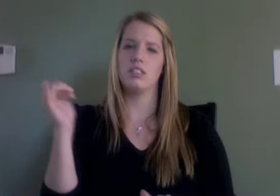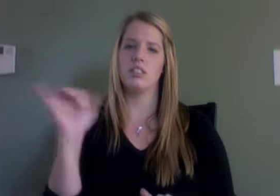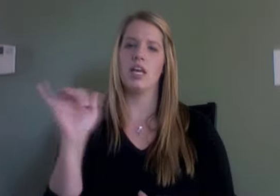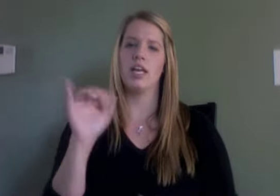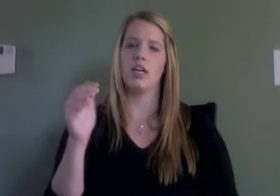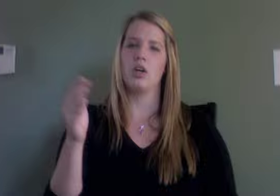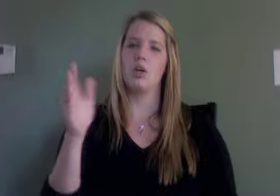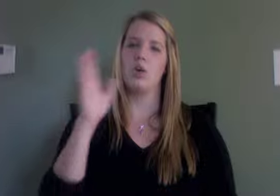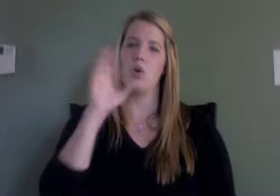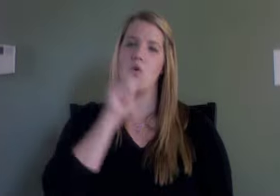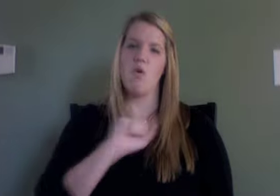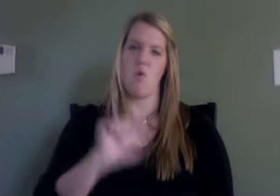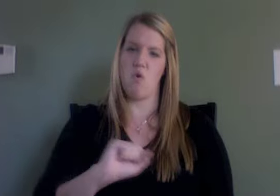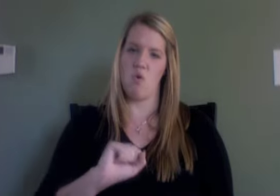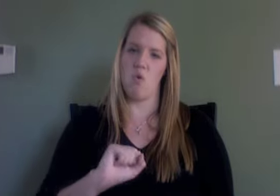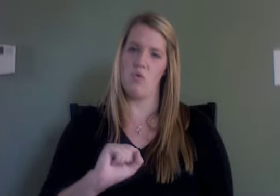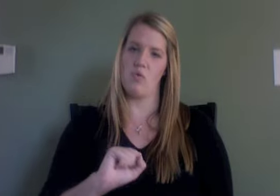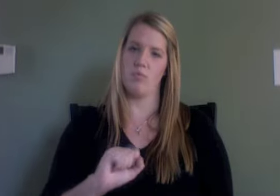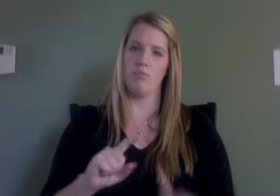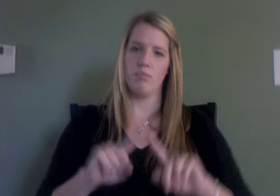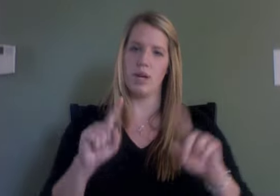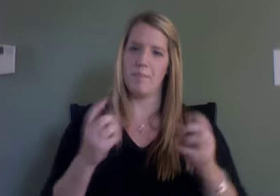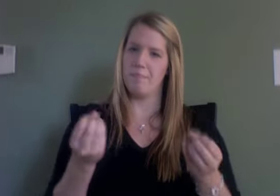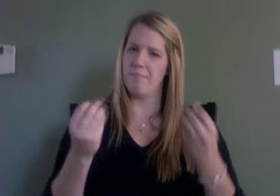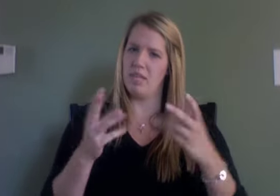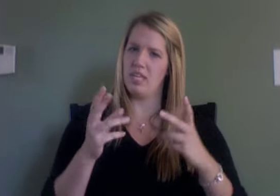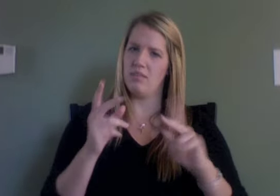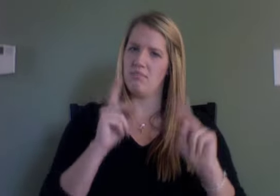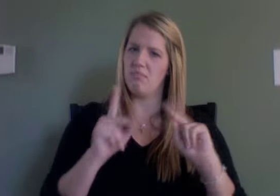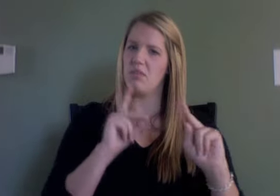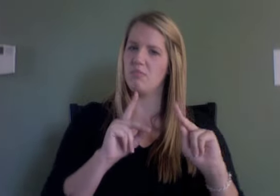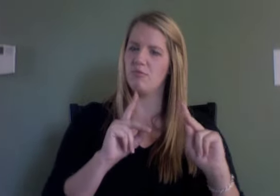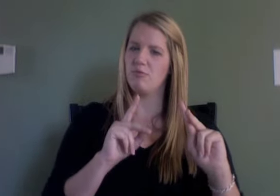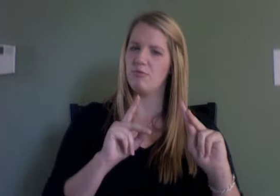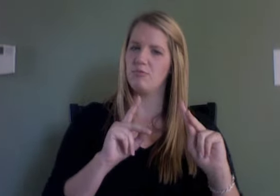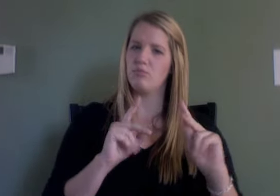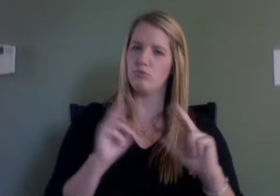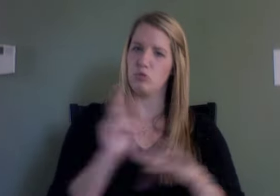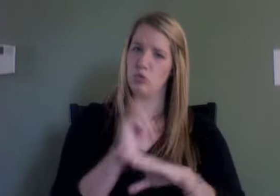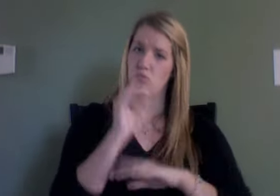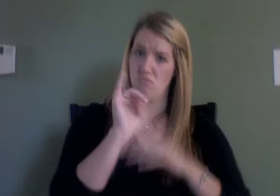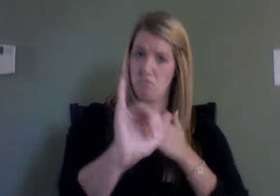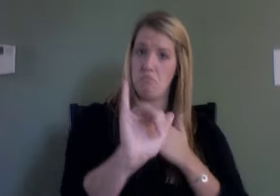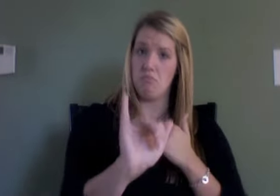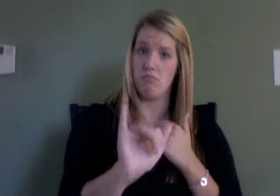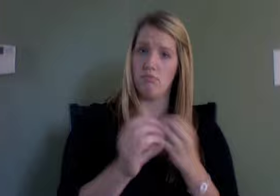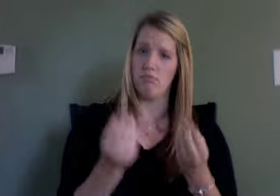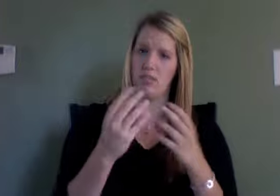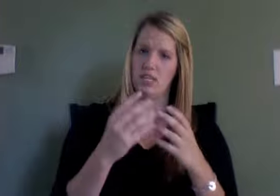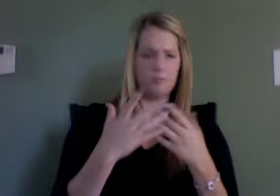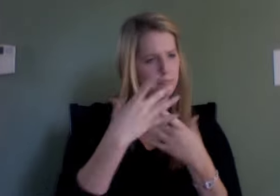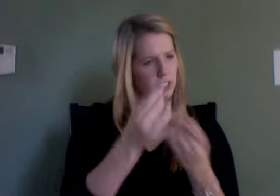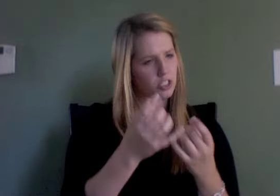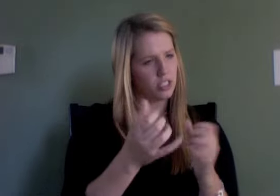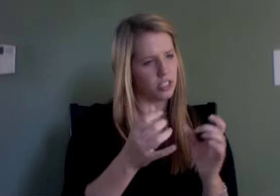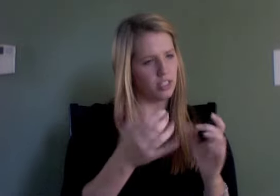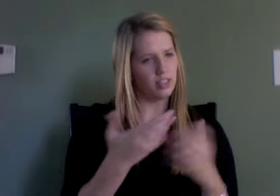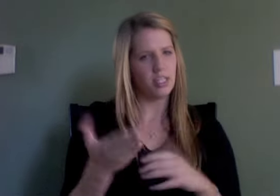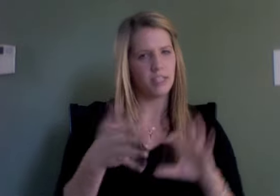still, lots of people are using it, lots of interesting things are being done with it. And so that's why we have such a large part of our